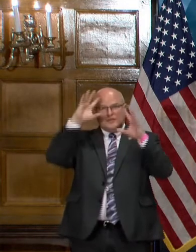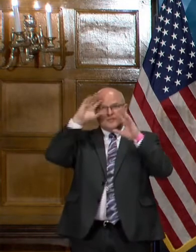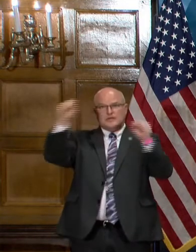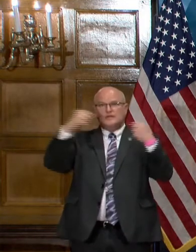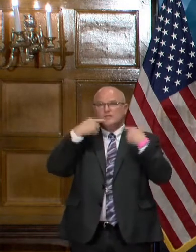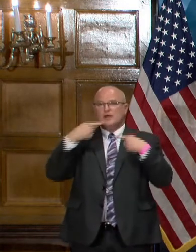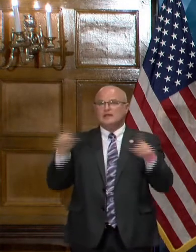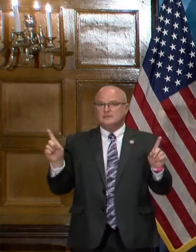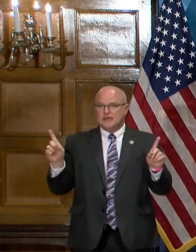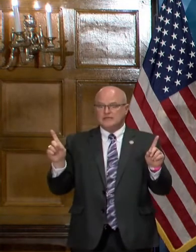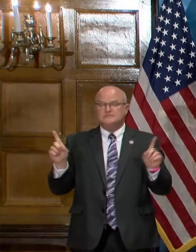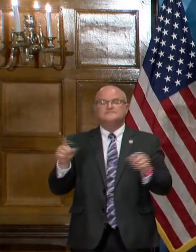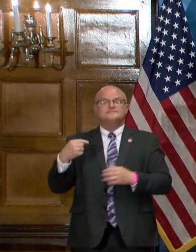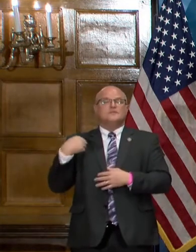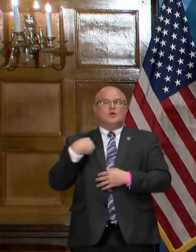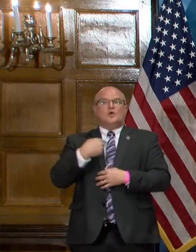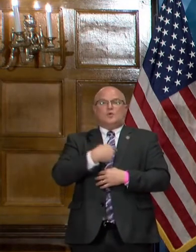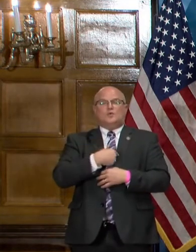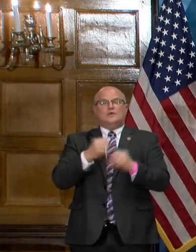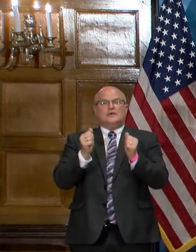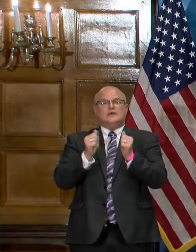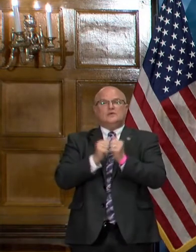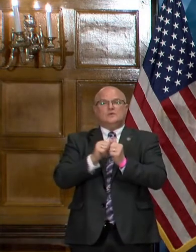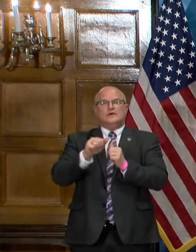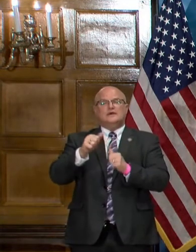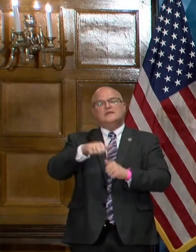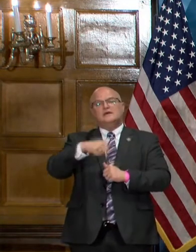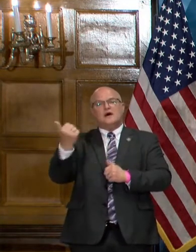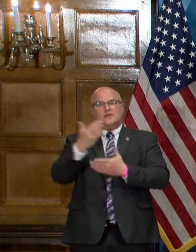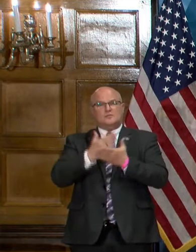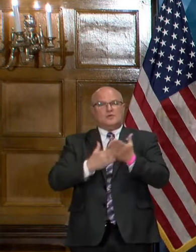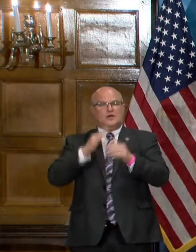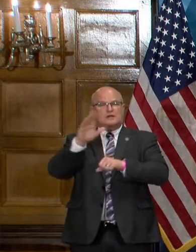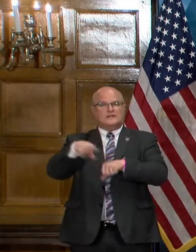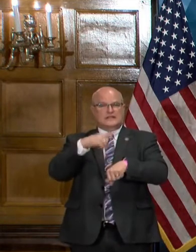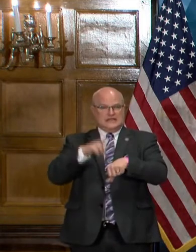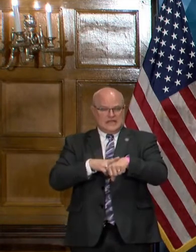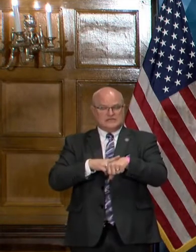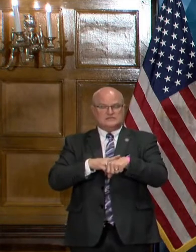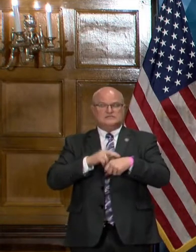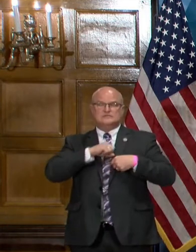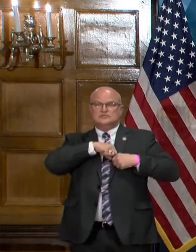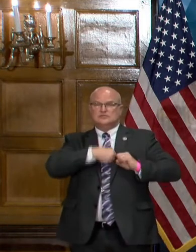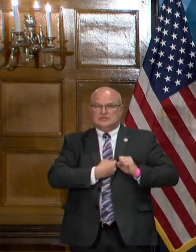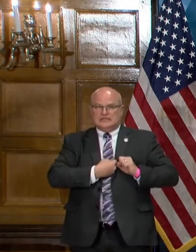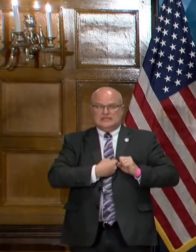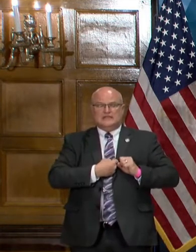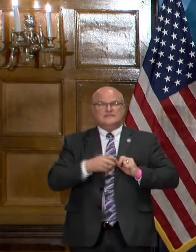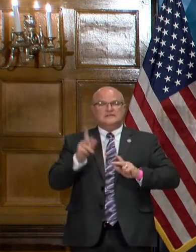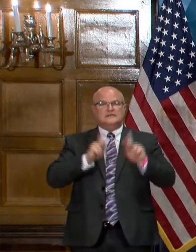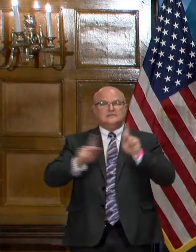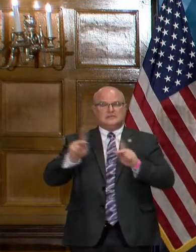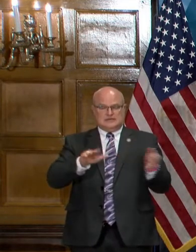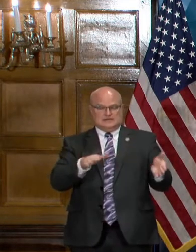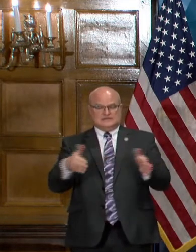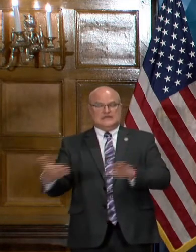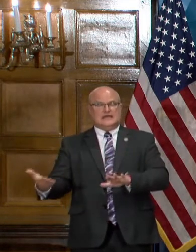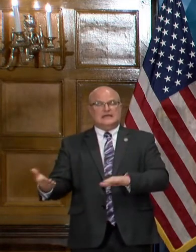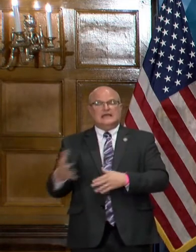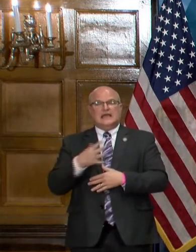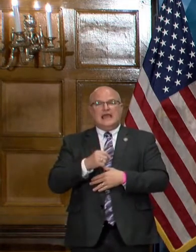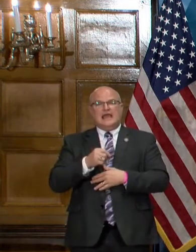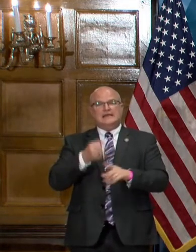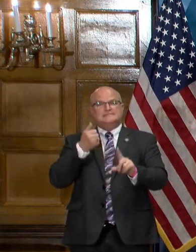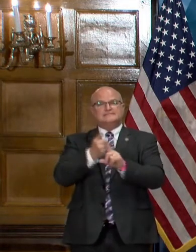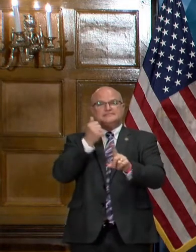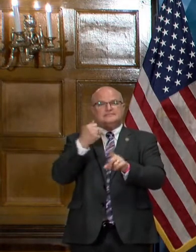proclamation, and we, along with the rest of the nation, grieve on the loss of life and the consequences